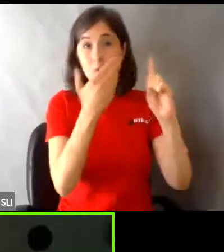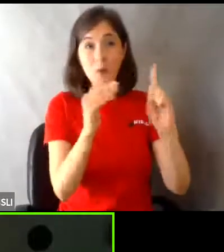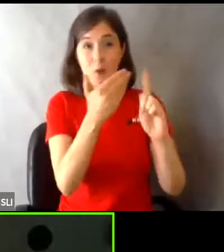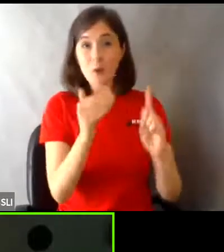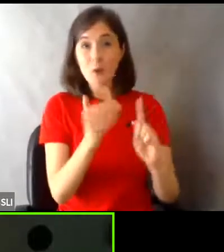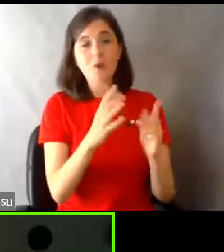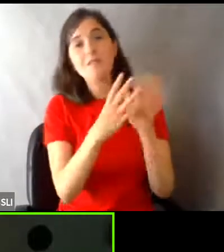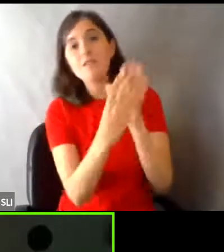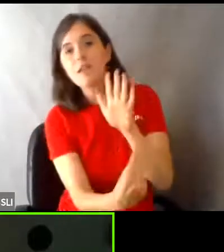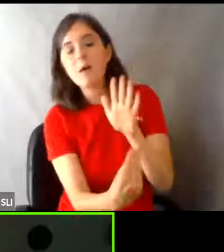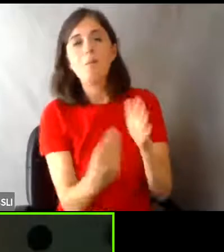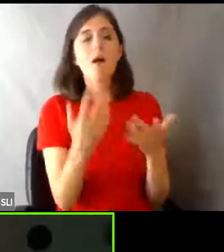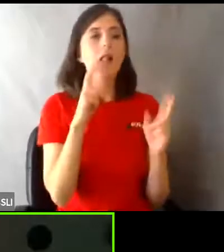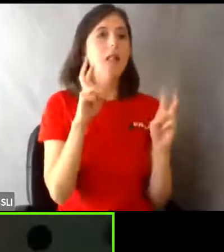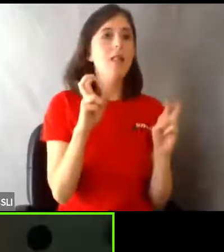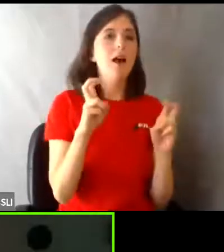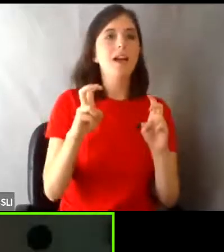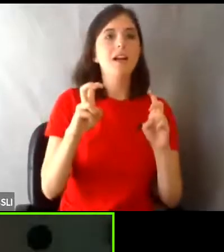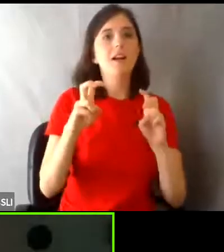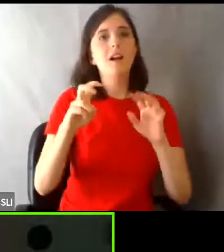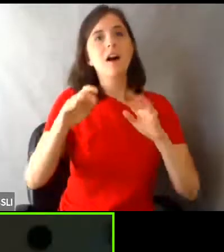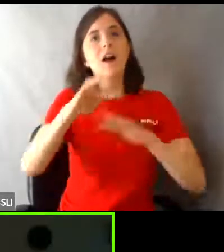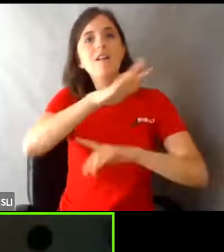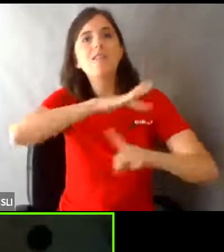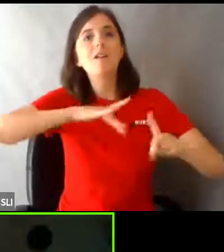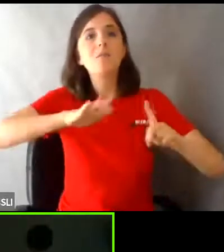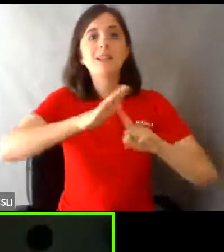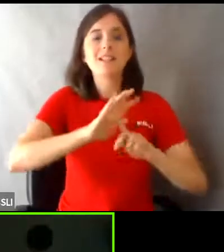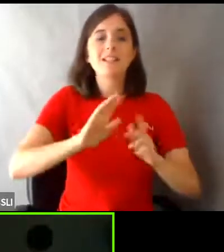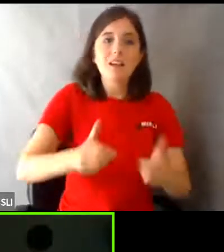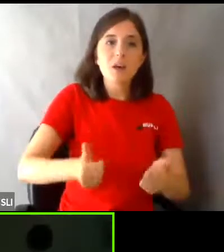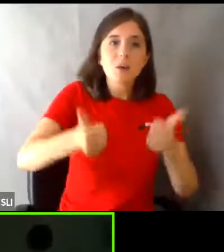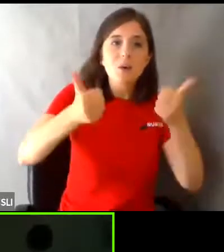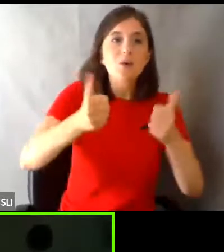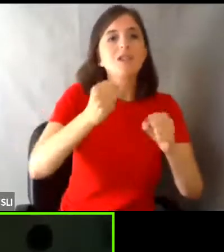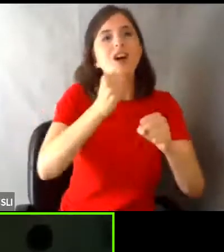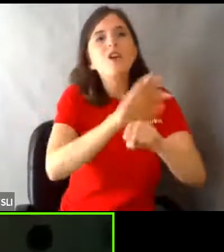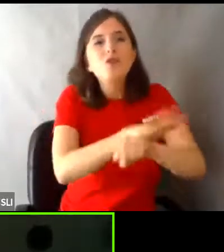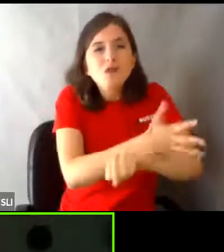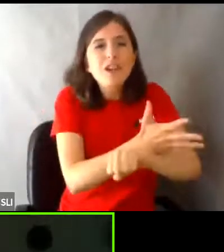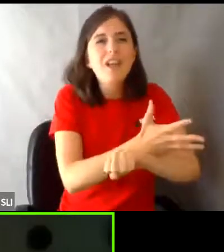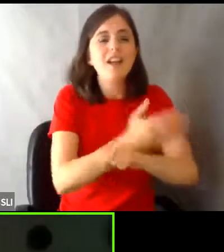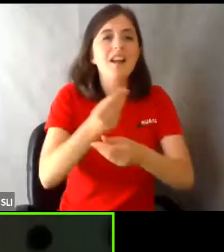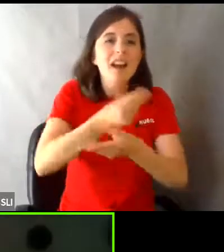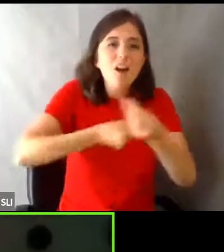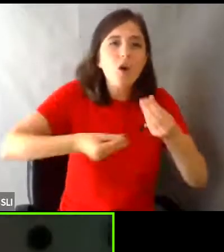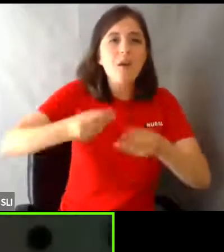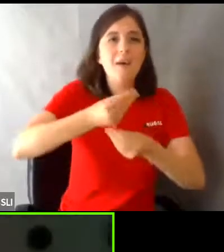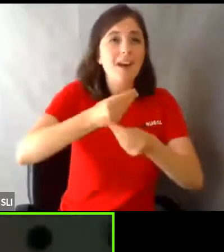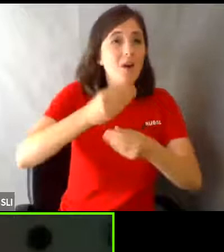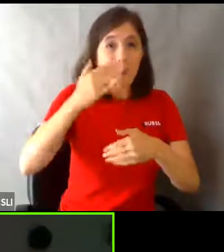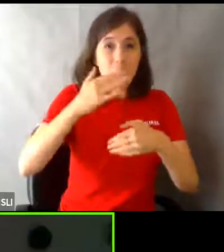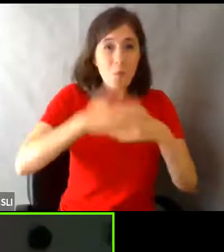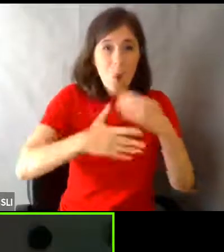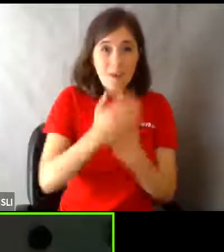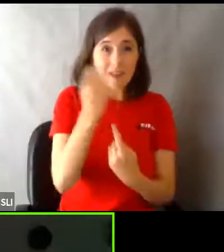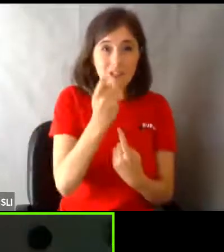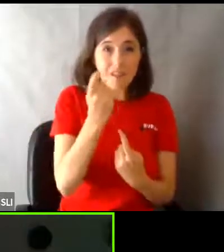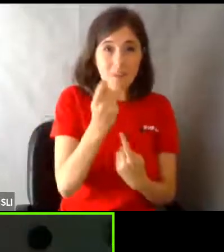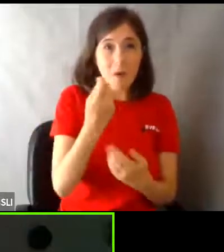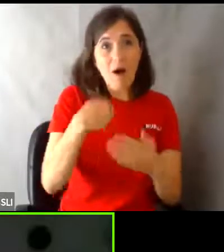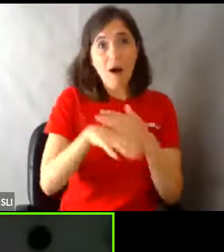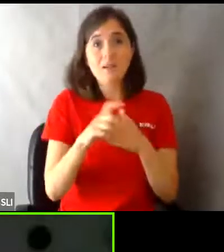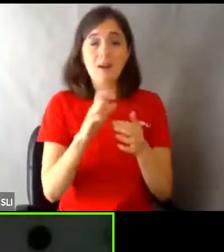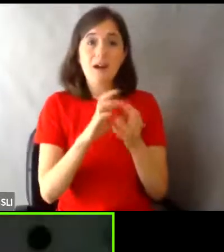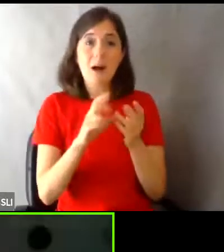to be able to construct an economy that works in the interests of working people and is run by, well, you know, I say working